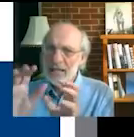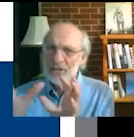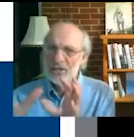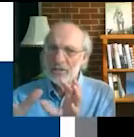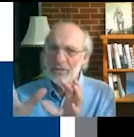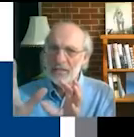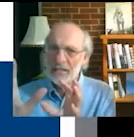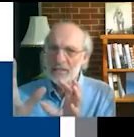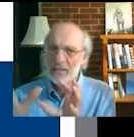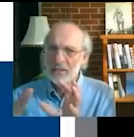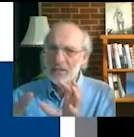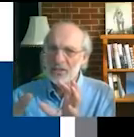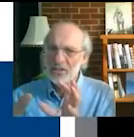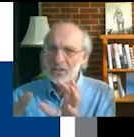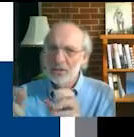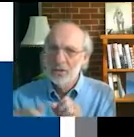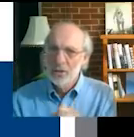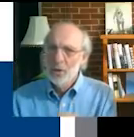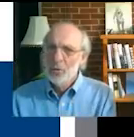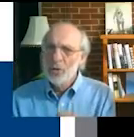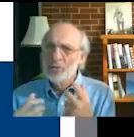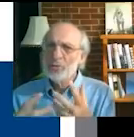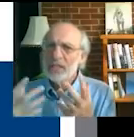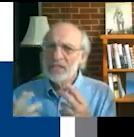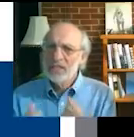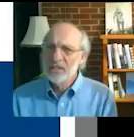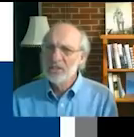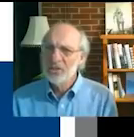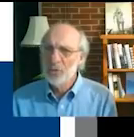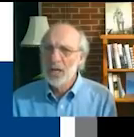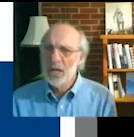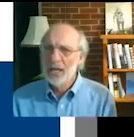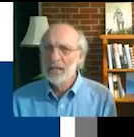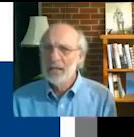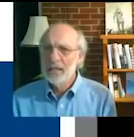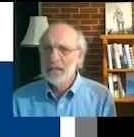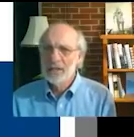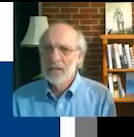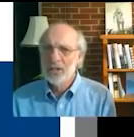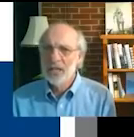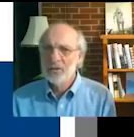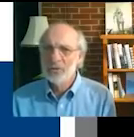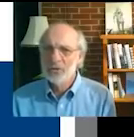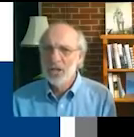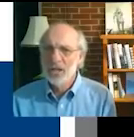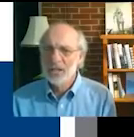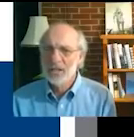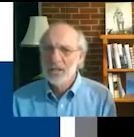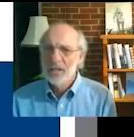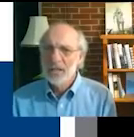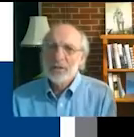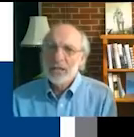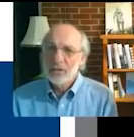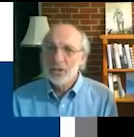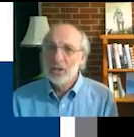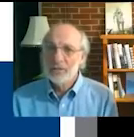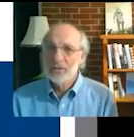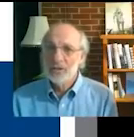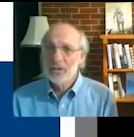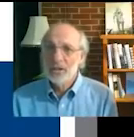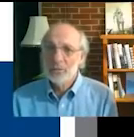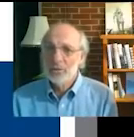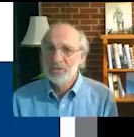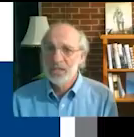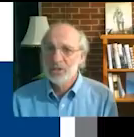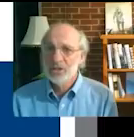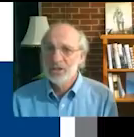and how does it affect the listener? What are the reasons why a child will talk? Throughout this conference,